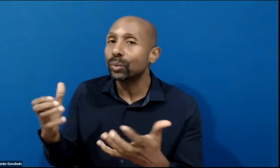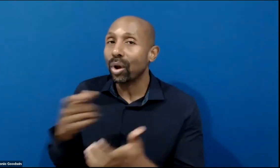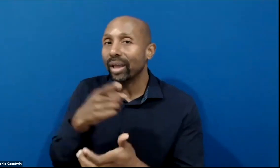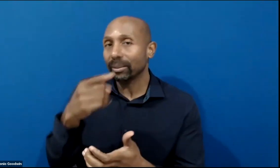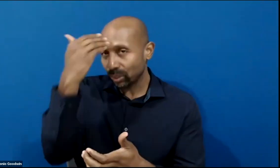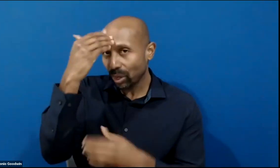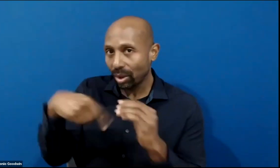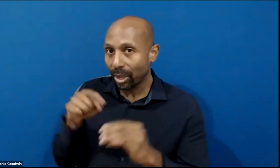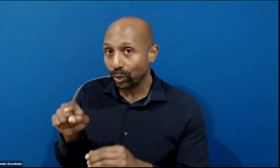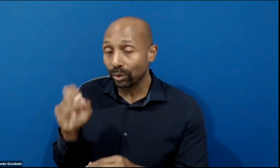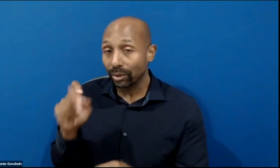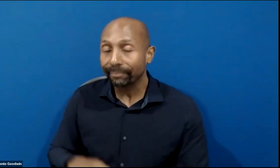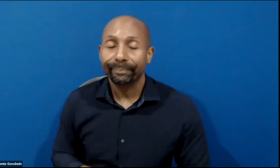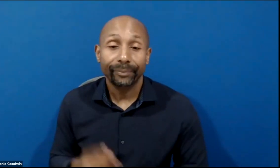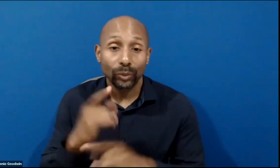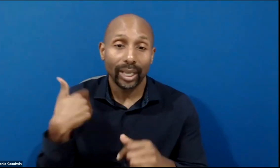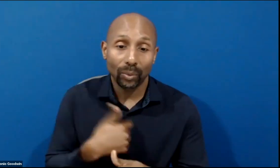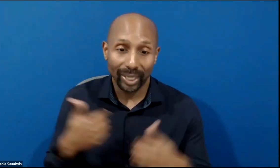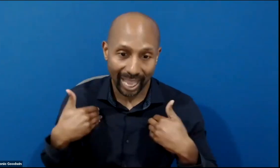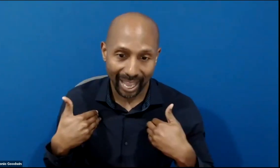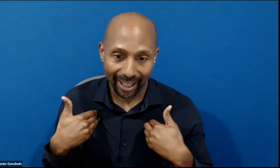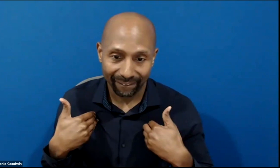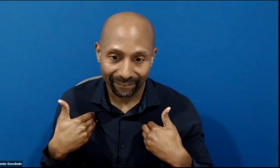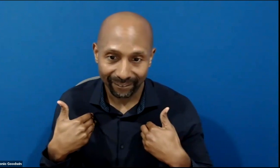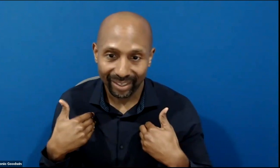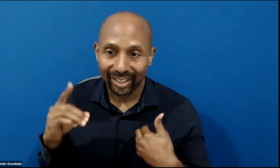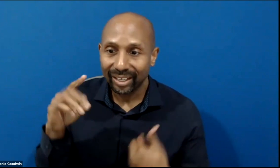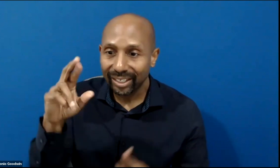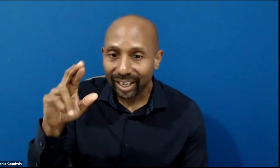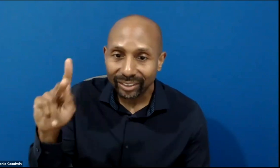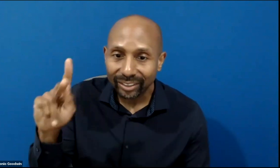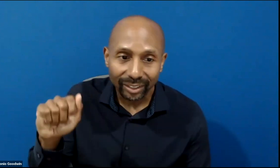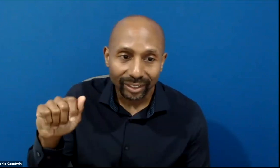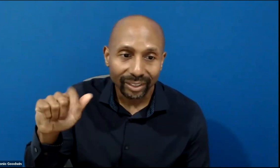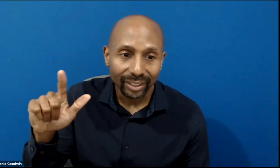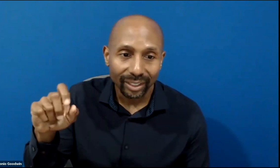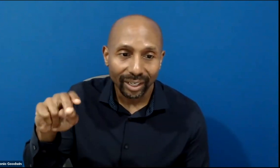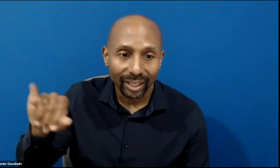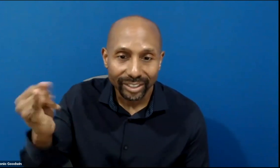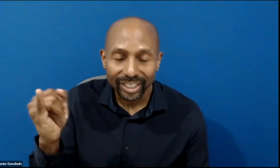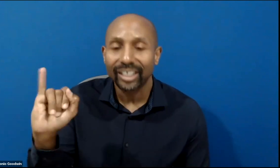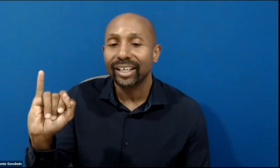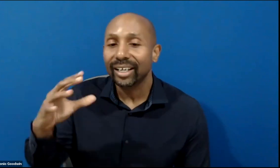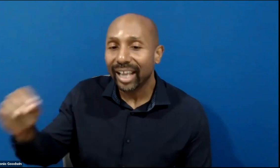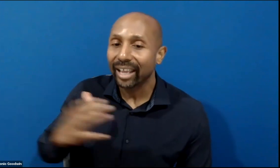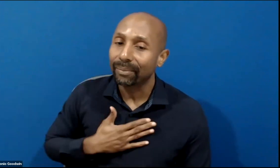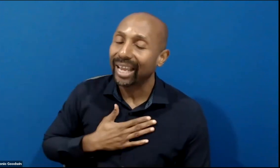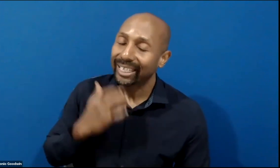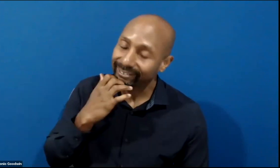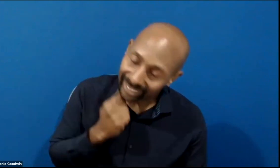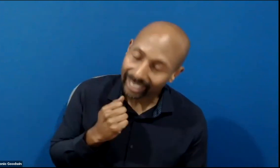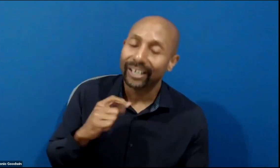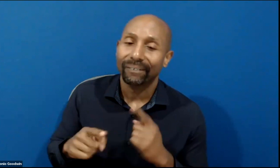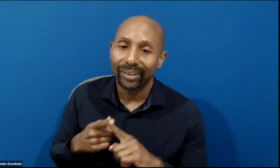okay? Today we have with us Dr. Kalonji and my dear friend